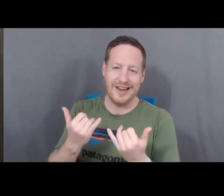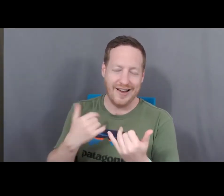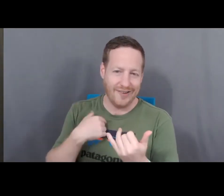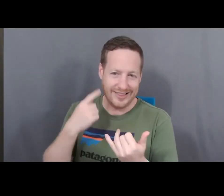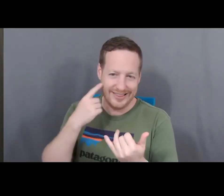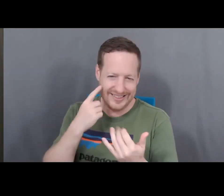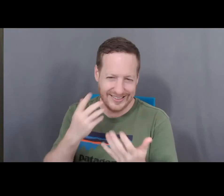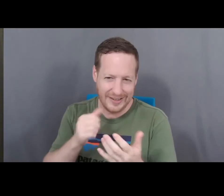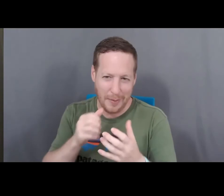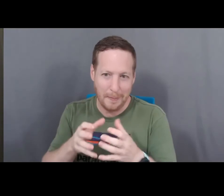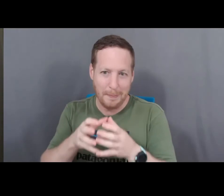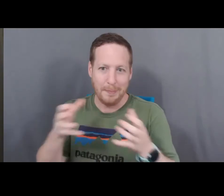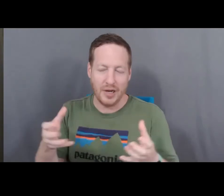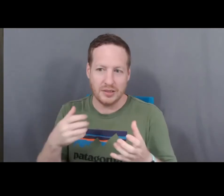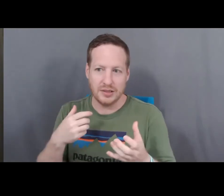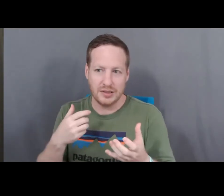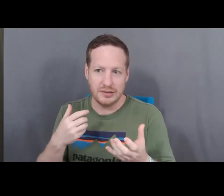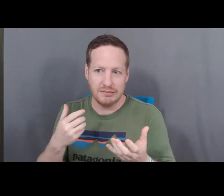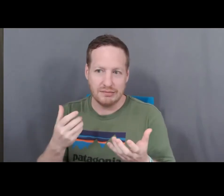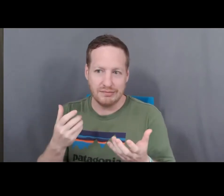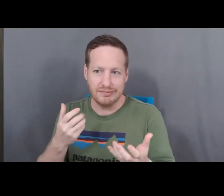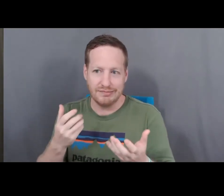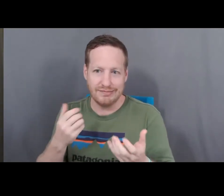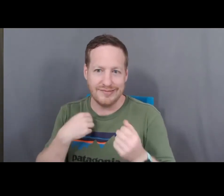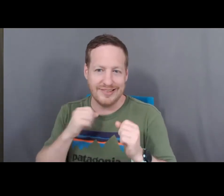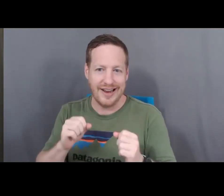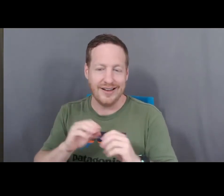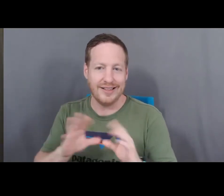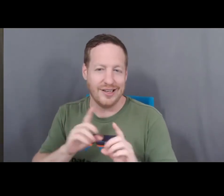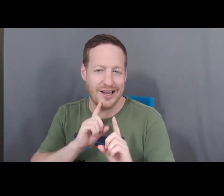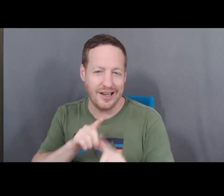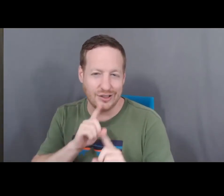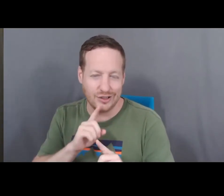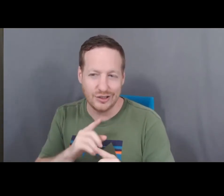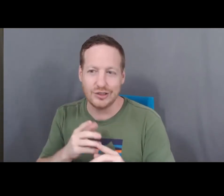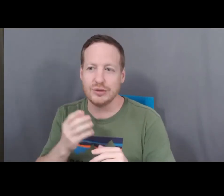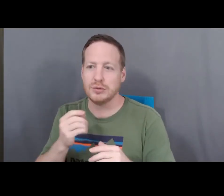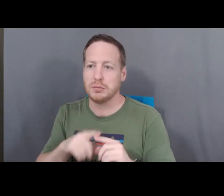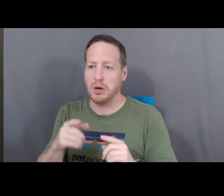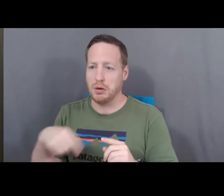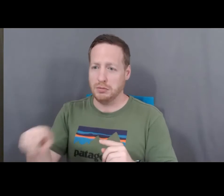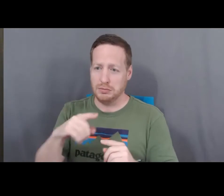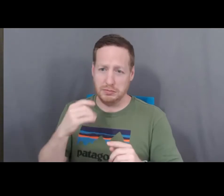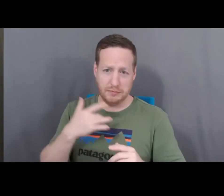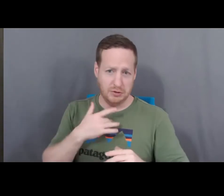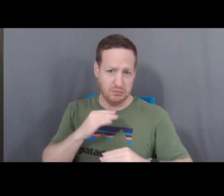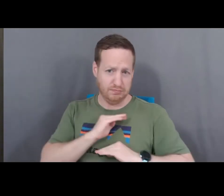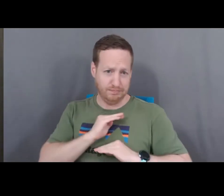are worried about it. And I think there wasn't enough we can clarify right now. We don't have a lot